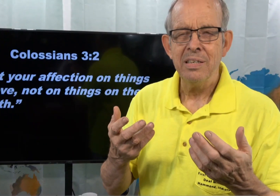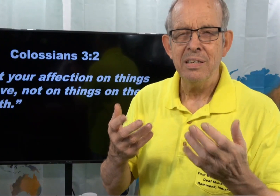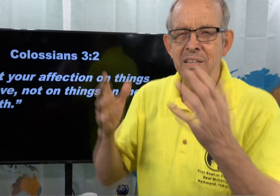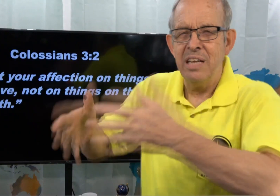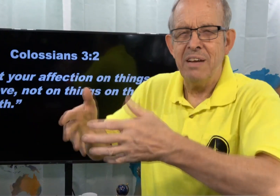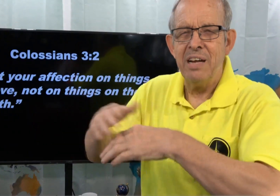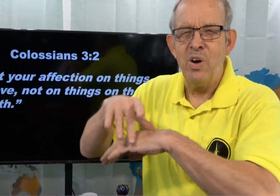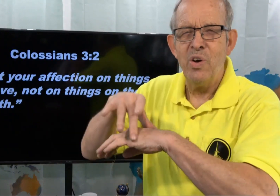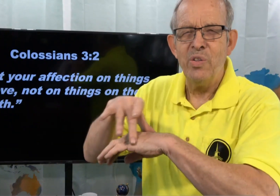Live on earth.